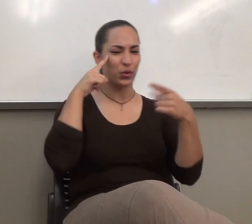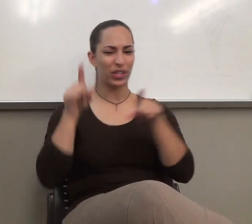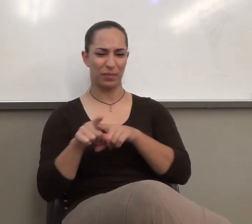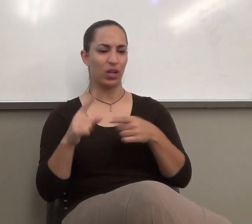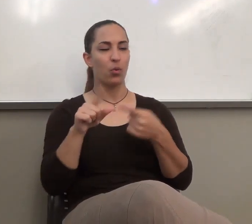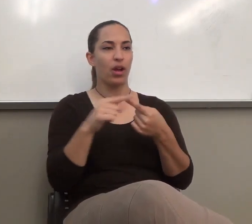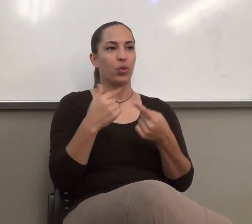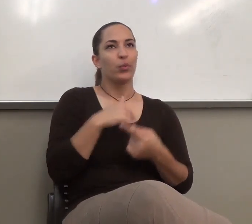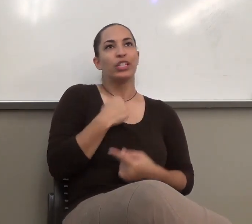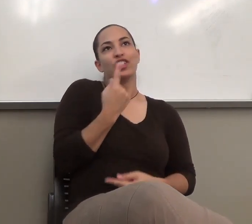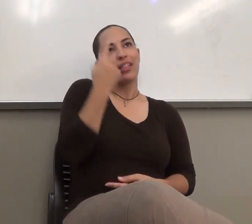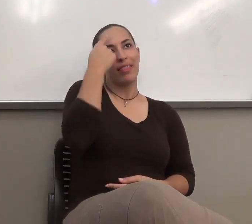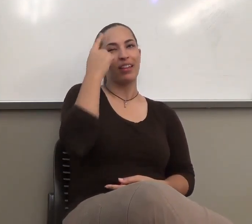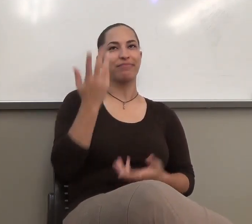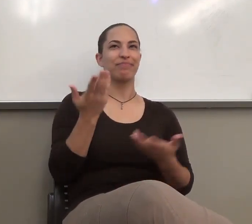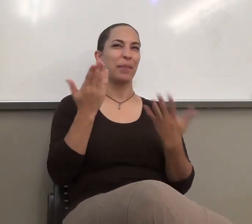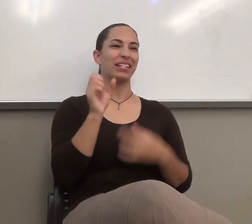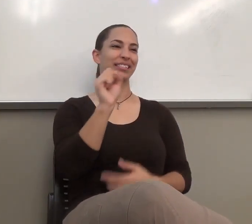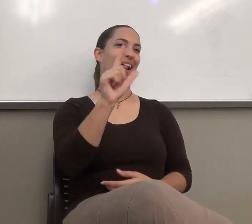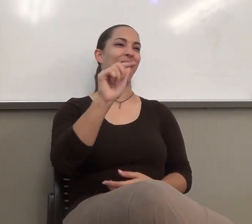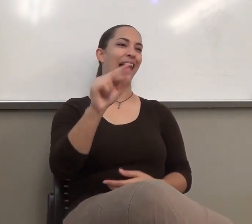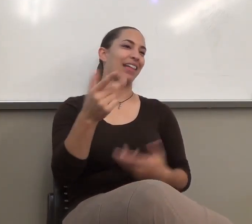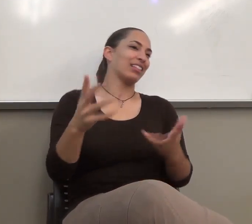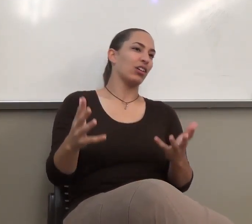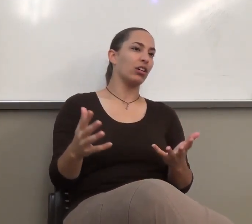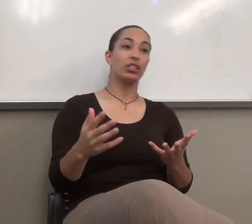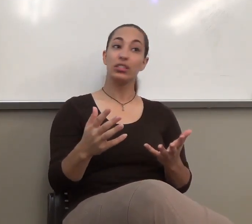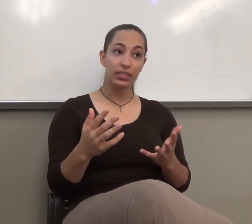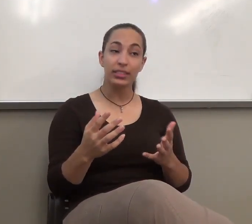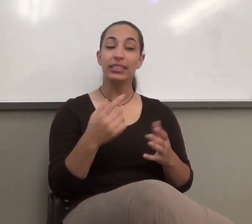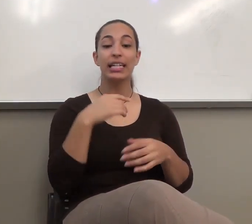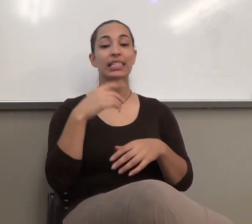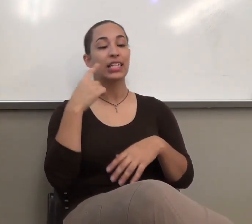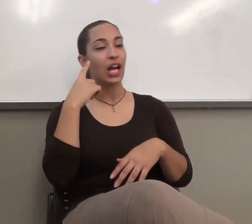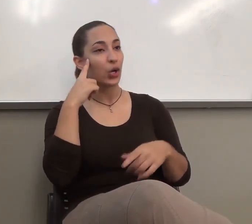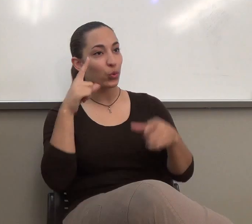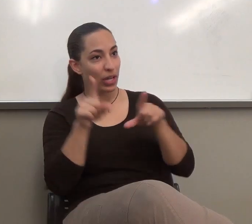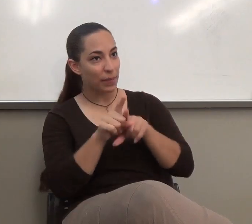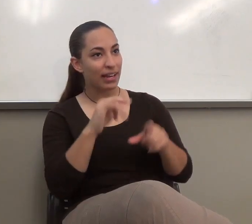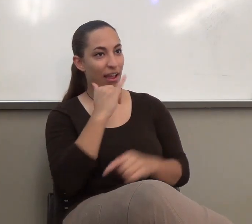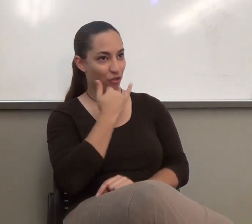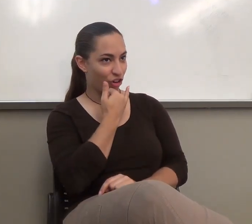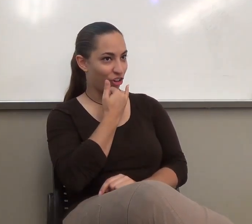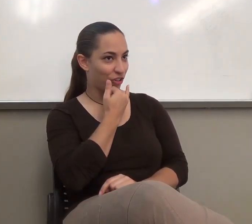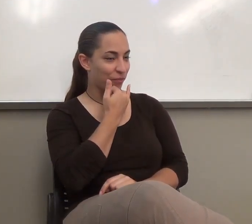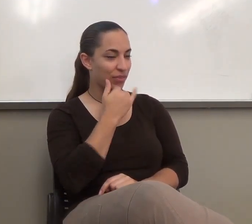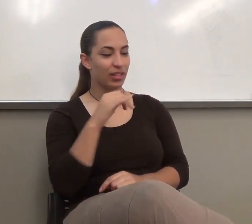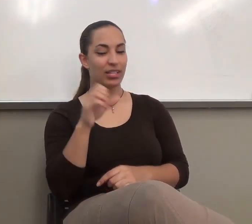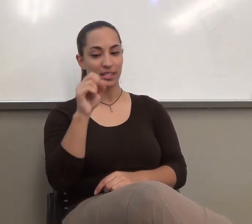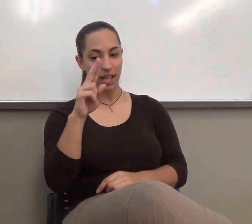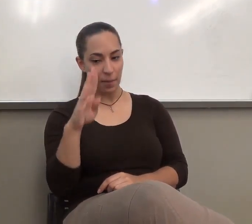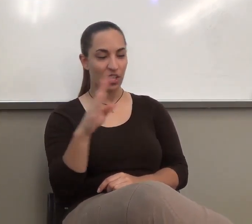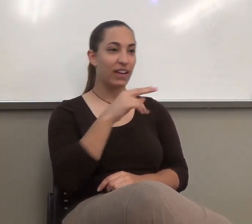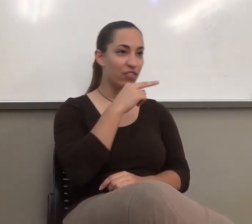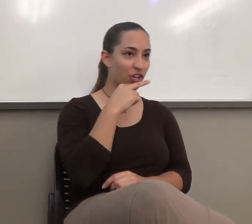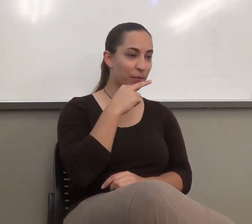so when you conjugate a verb in Spanish, any Spanish speakers, is